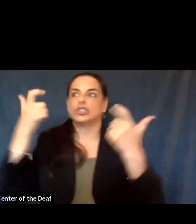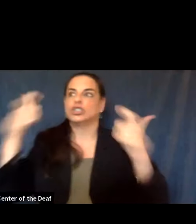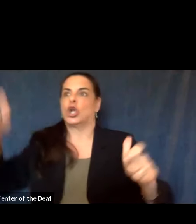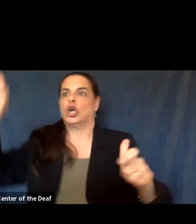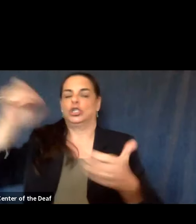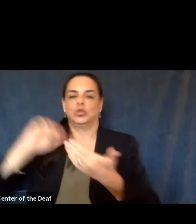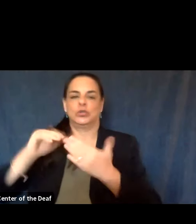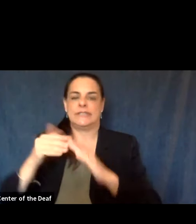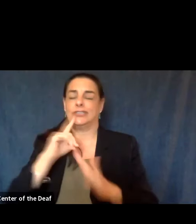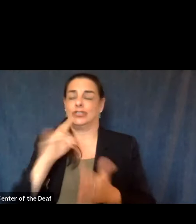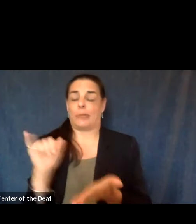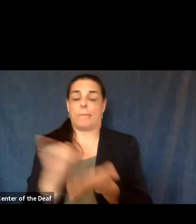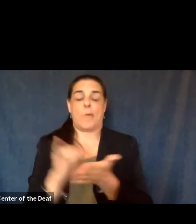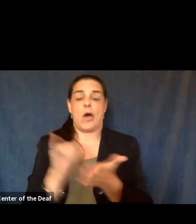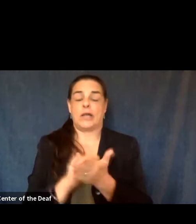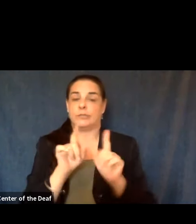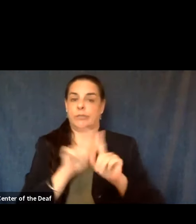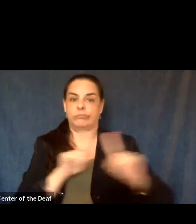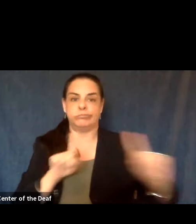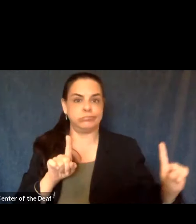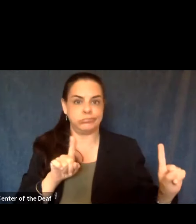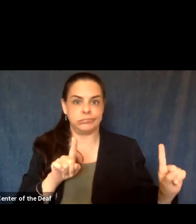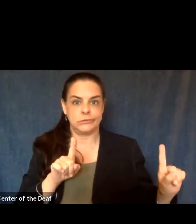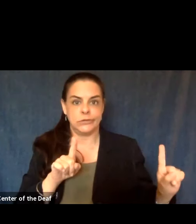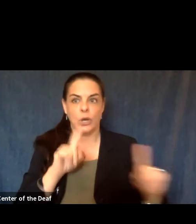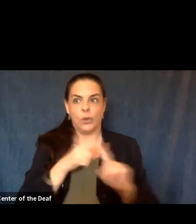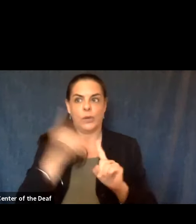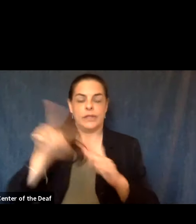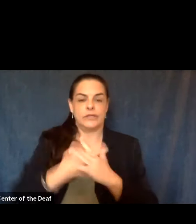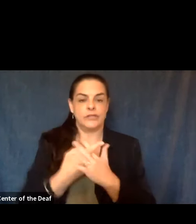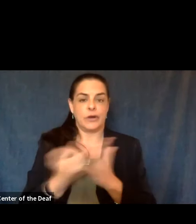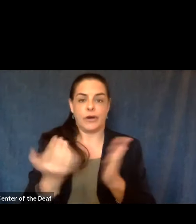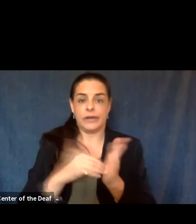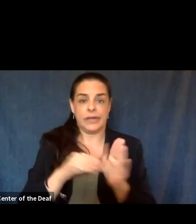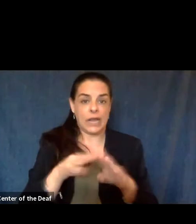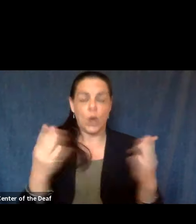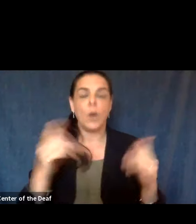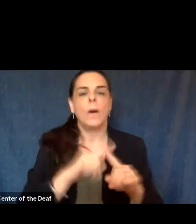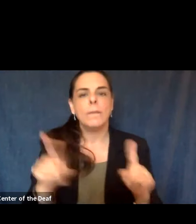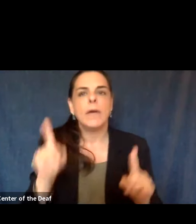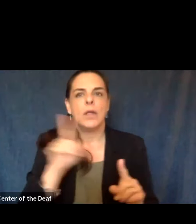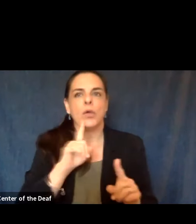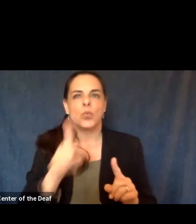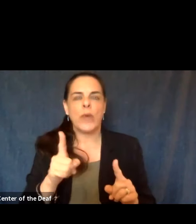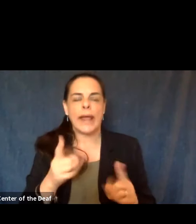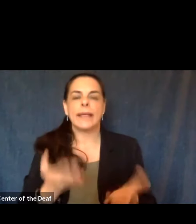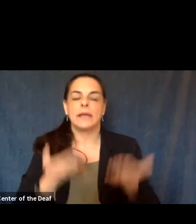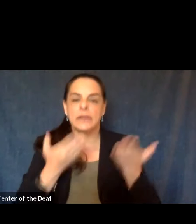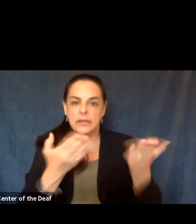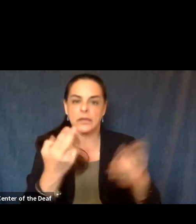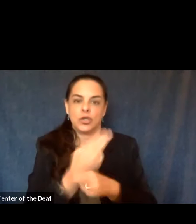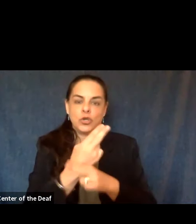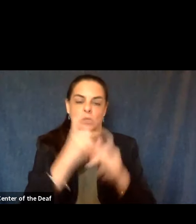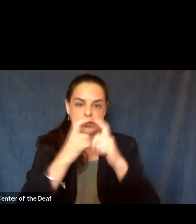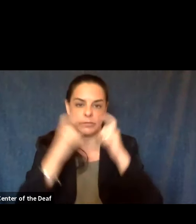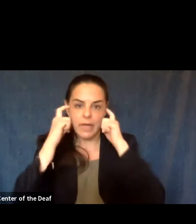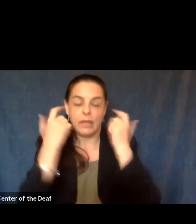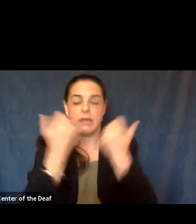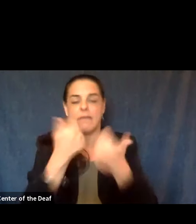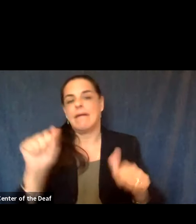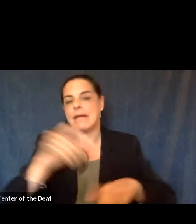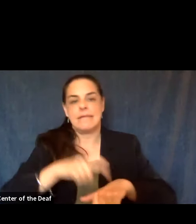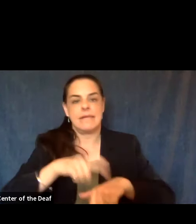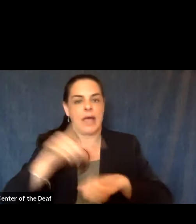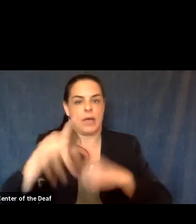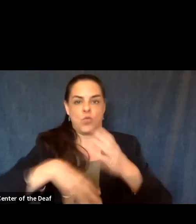to have 6 feet of social distancing when they start reopening, but really recommending wearing a cloth face covering anytime you're